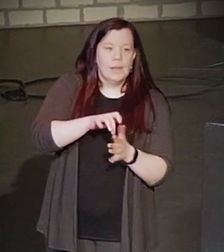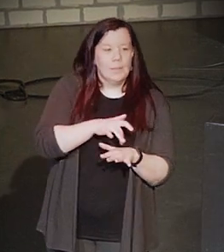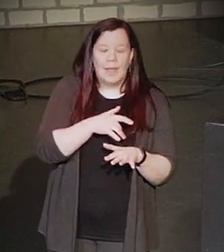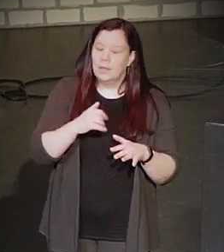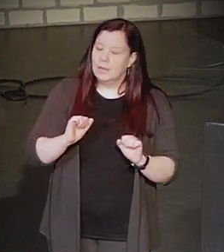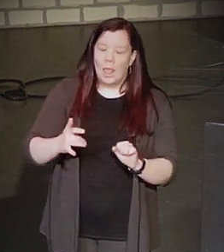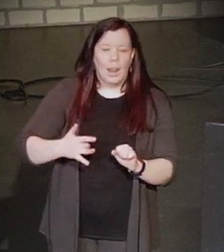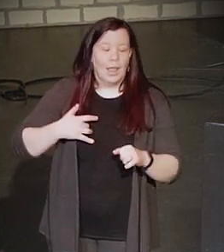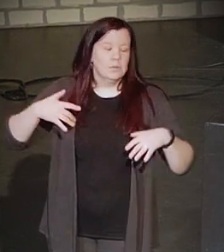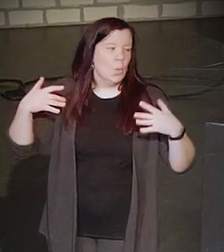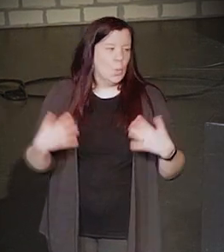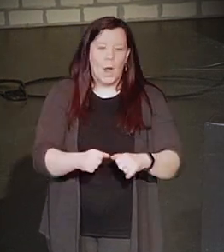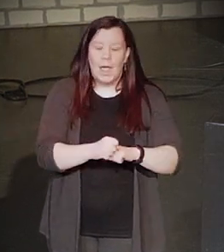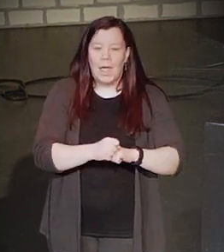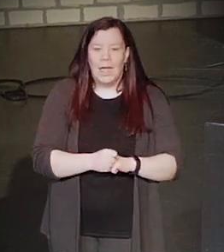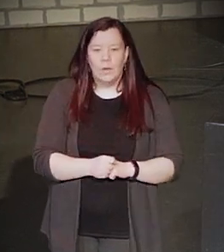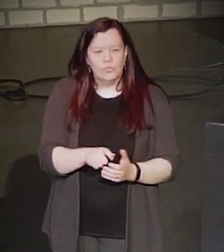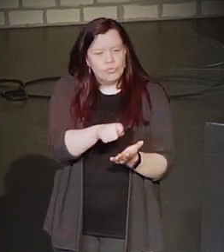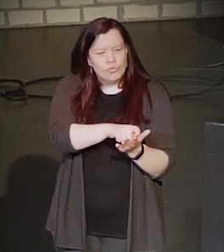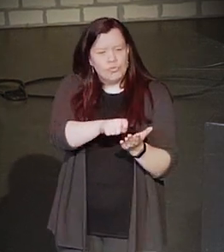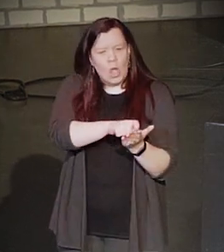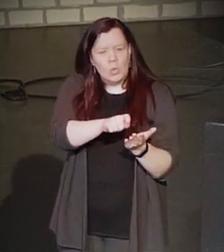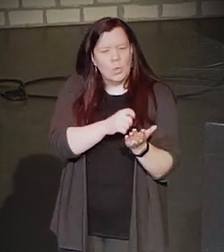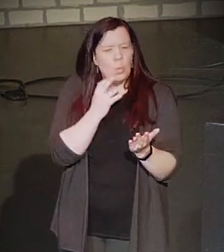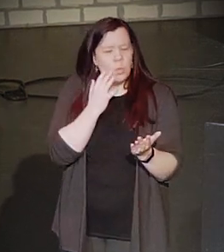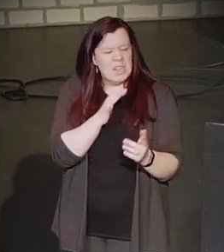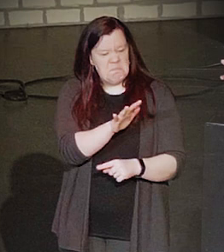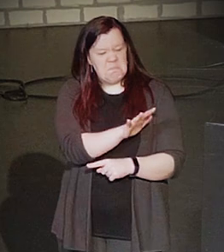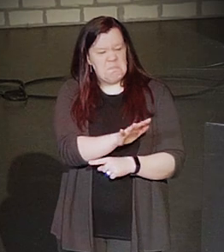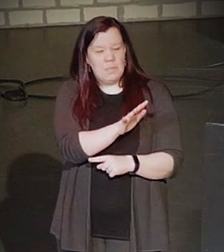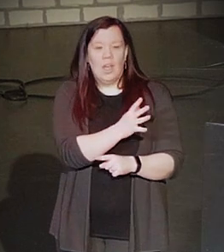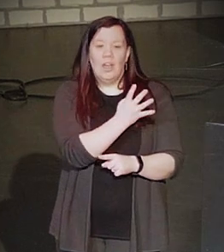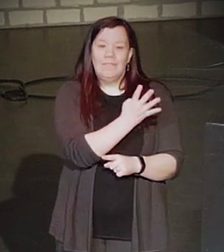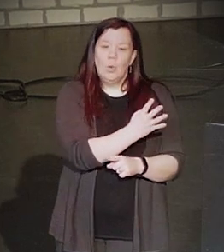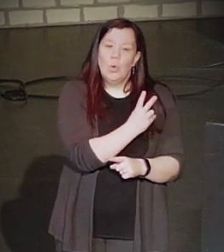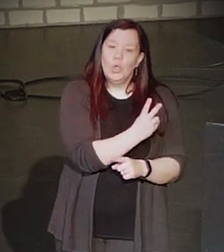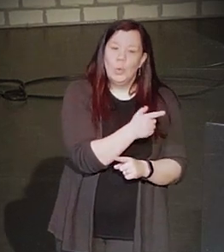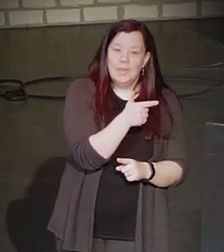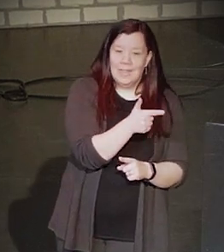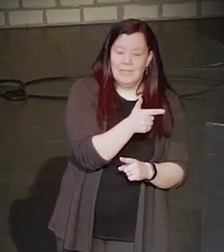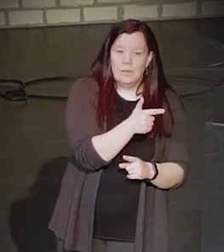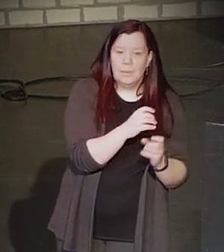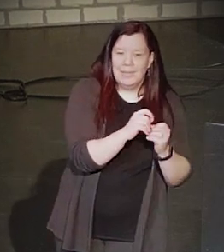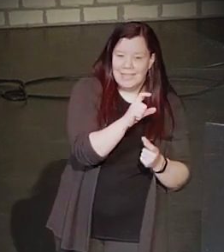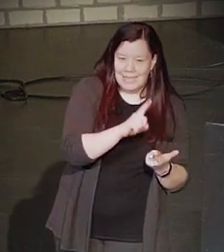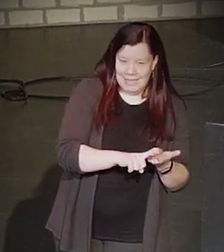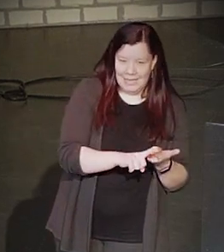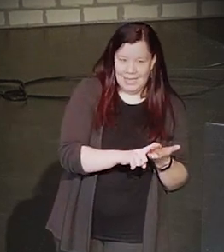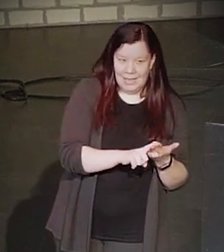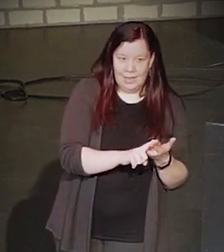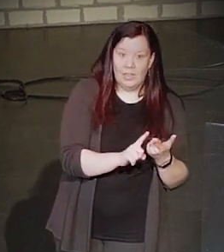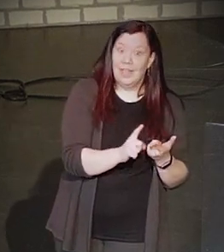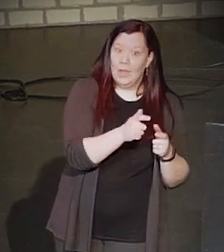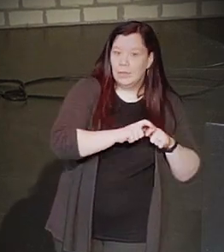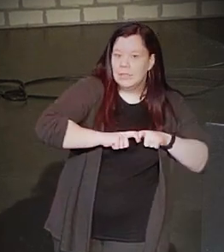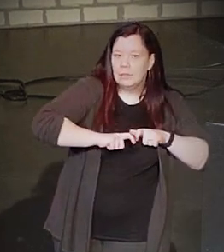His period of writing dates from around about, 427 BCE, his first surviving